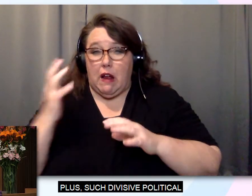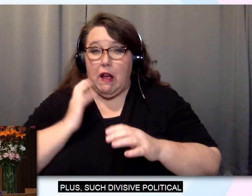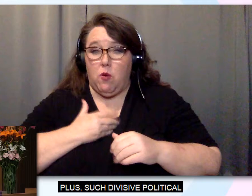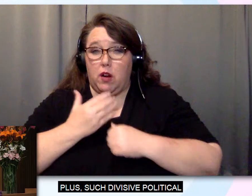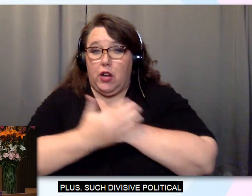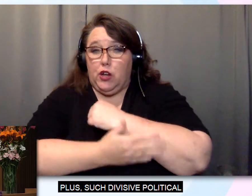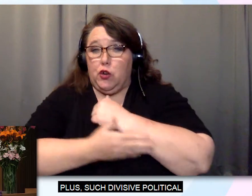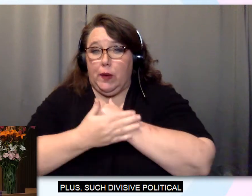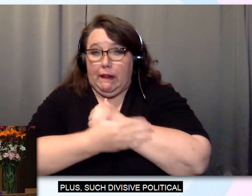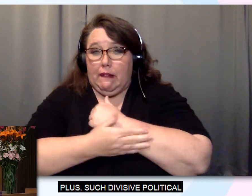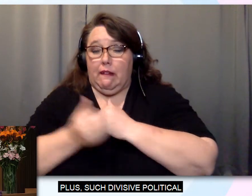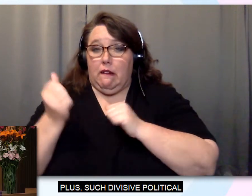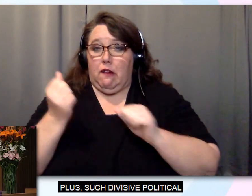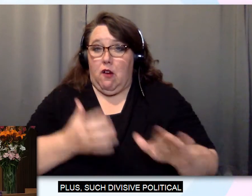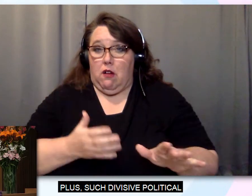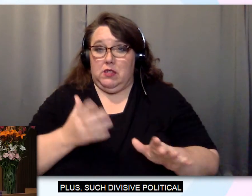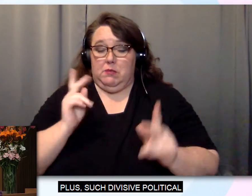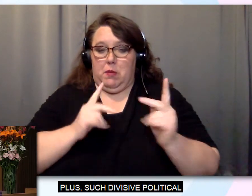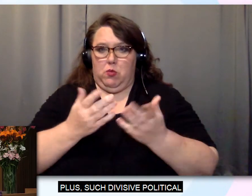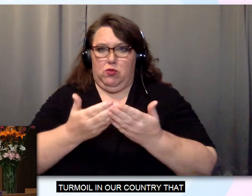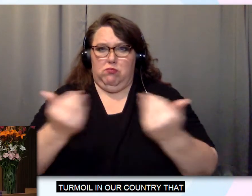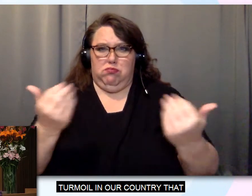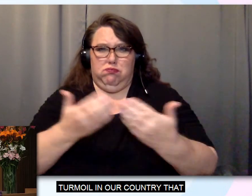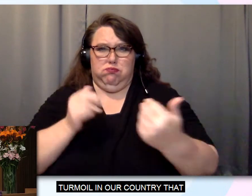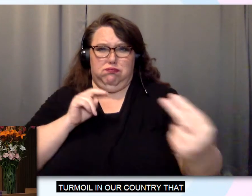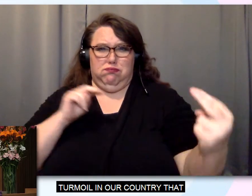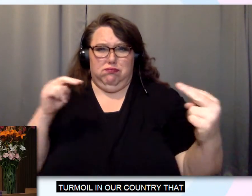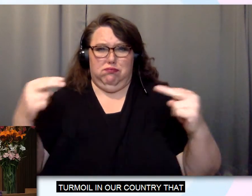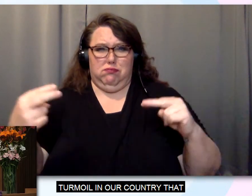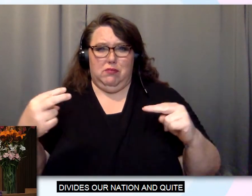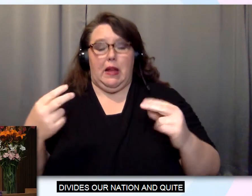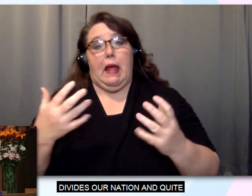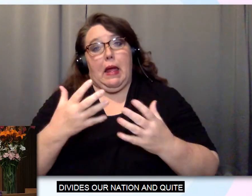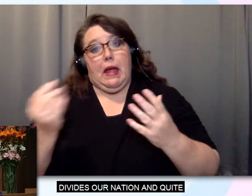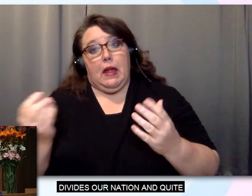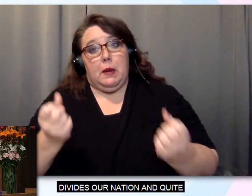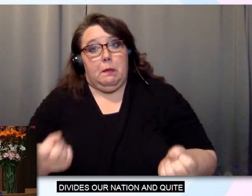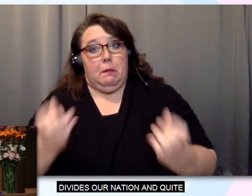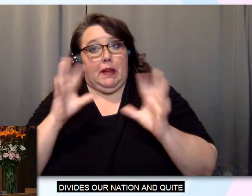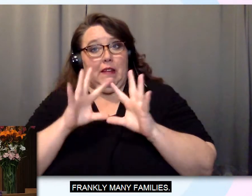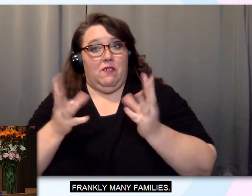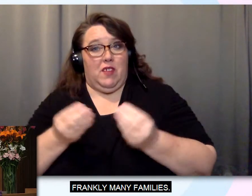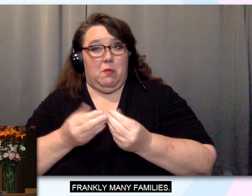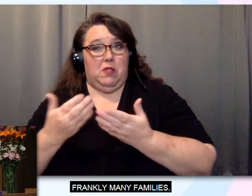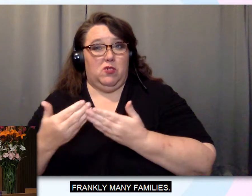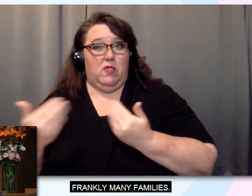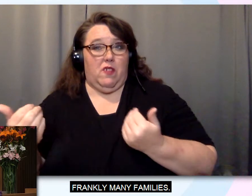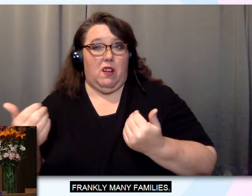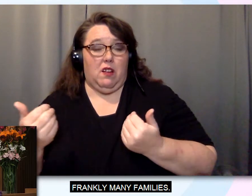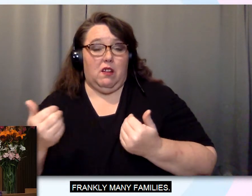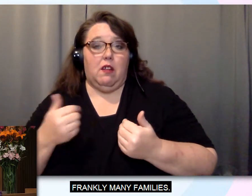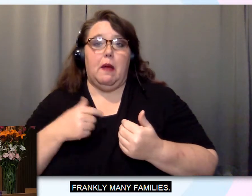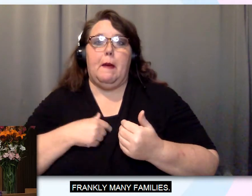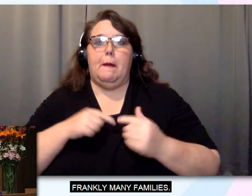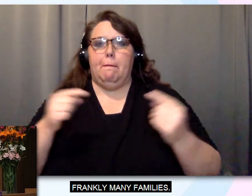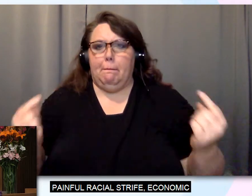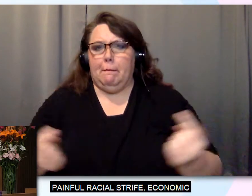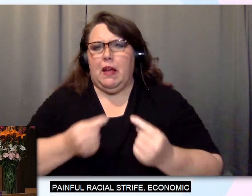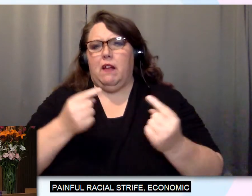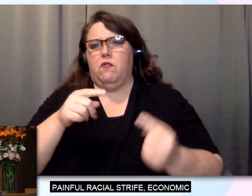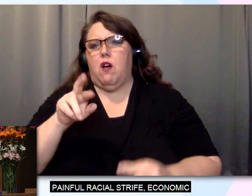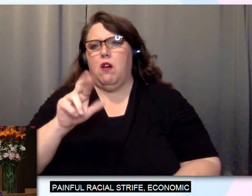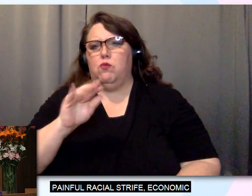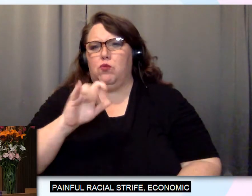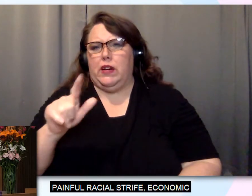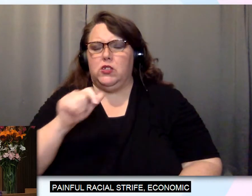political turmoil in our country that divides our nation and, quite frankly, many families. Painful